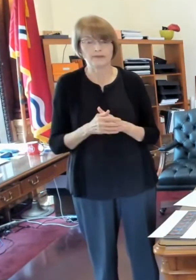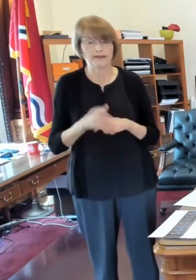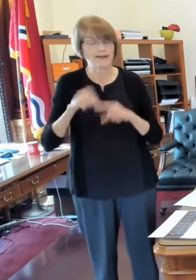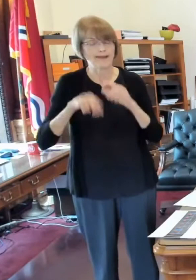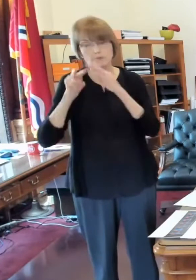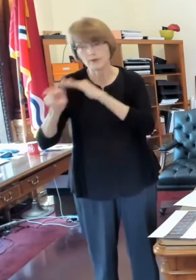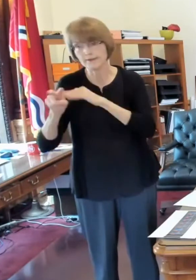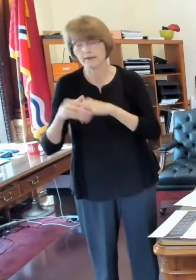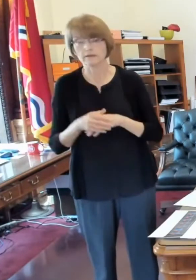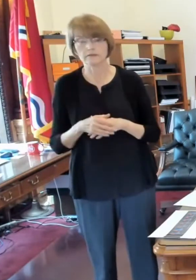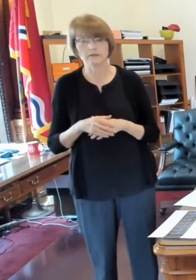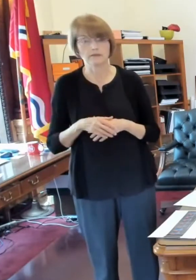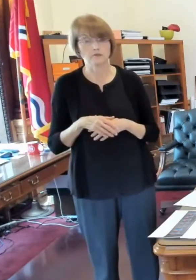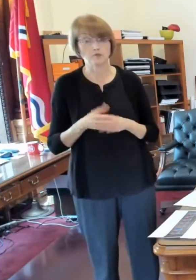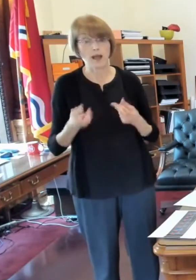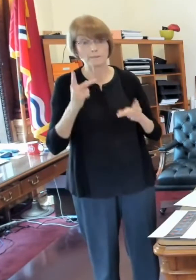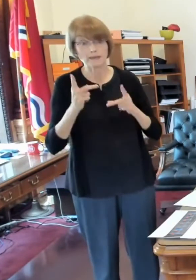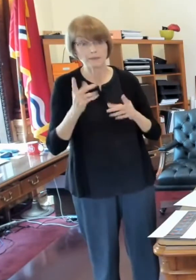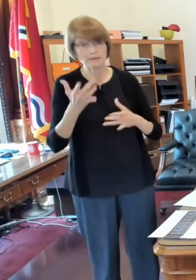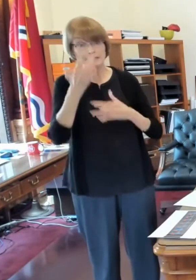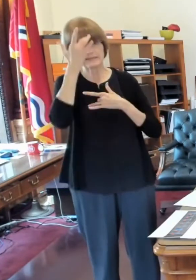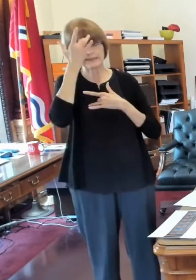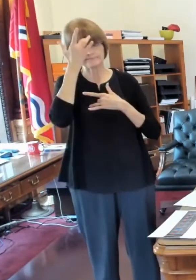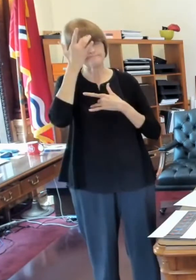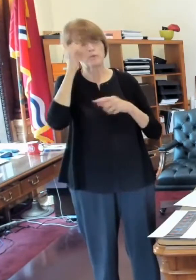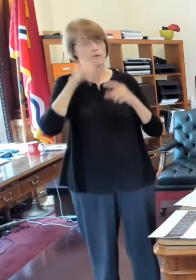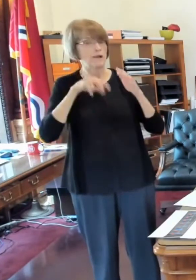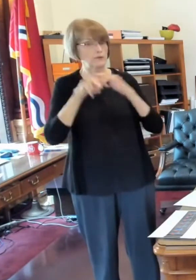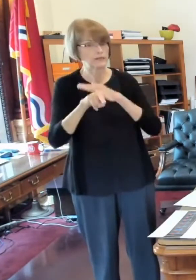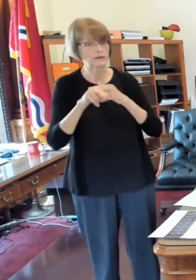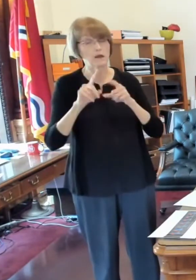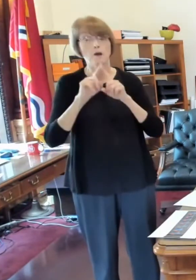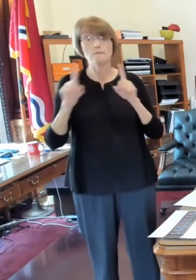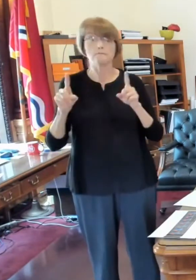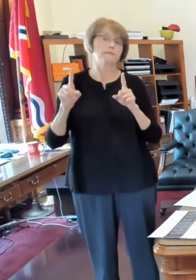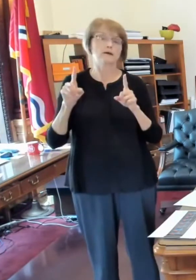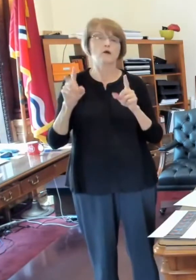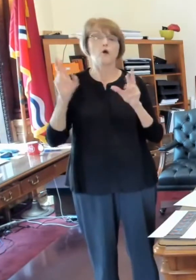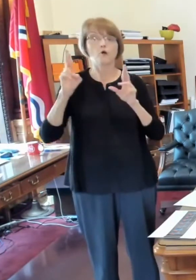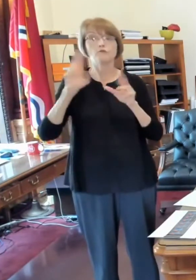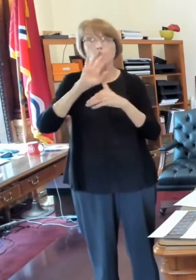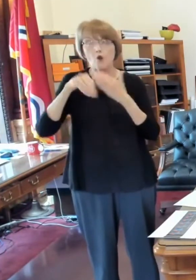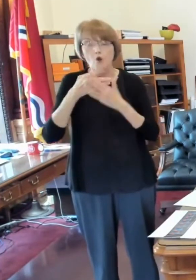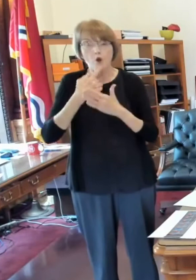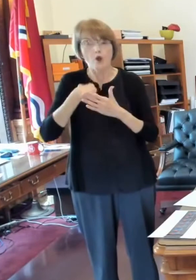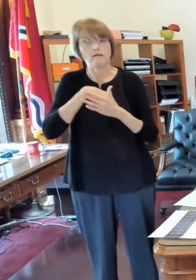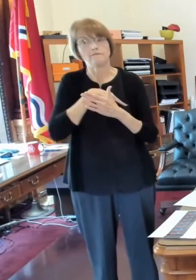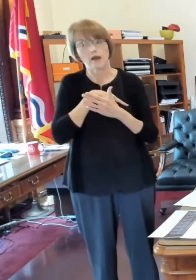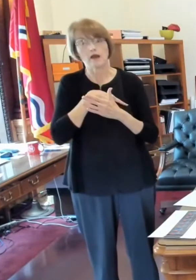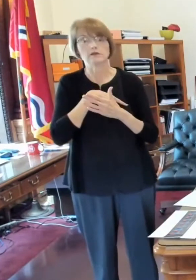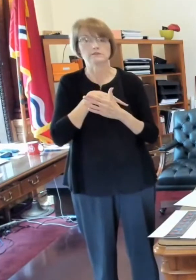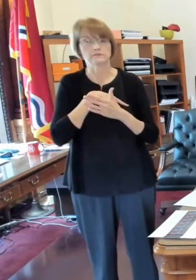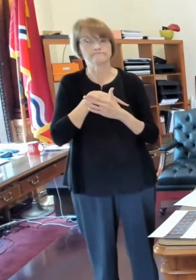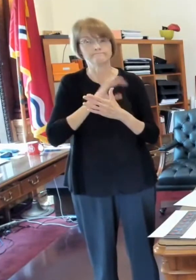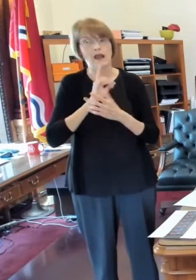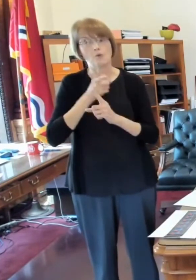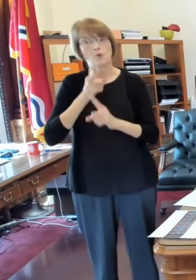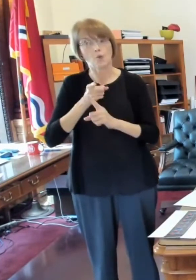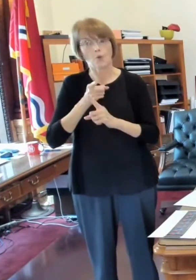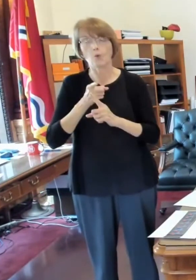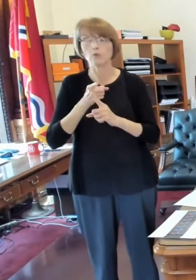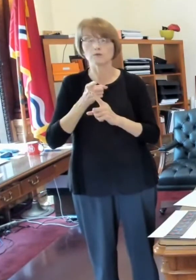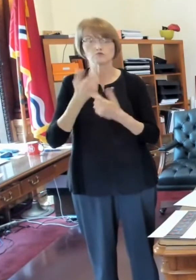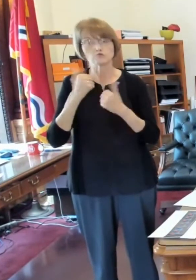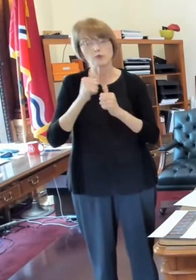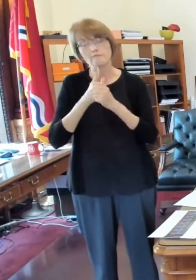can't tell you what the numbers will be, but we are taking steps. Hopefully we're all taking steps to keep the numbers down as